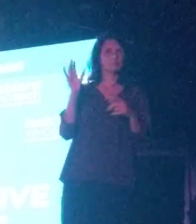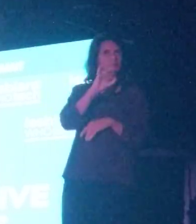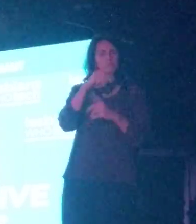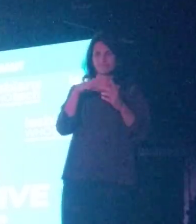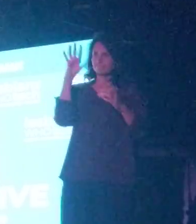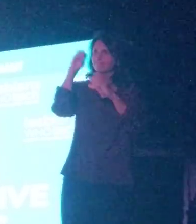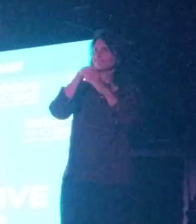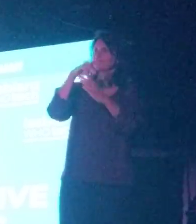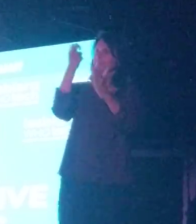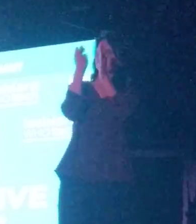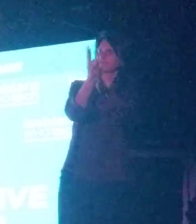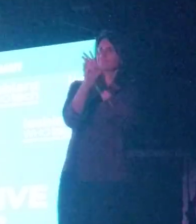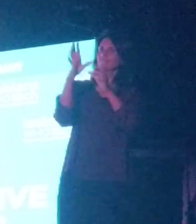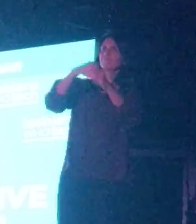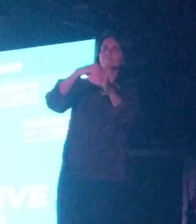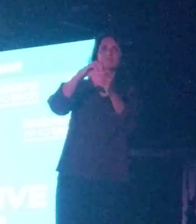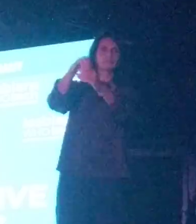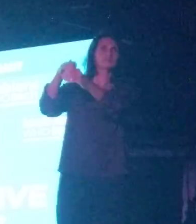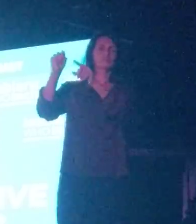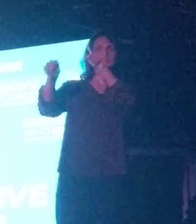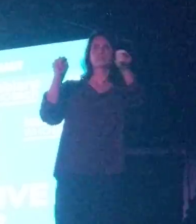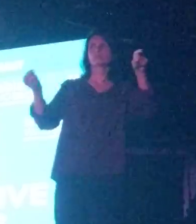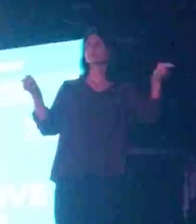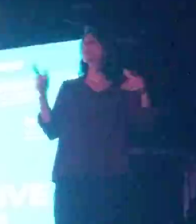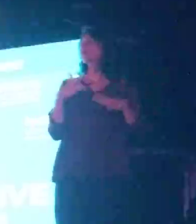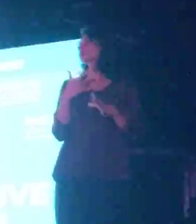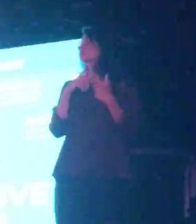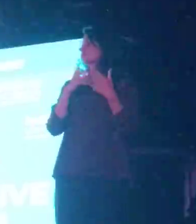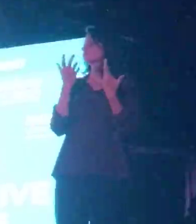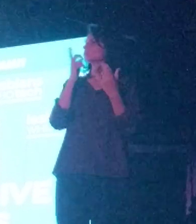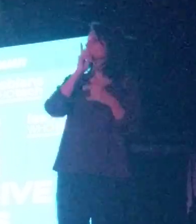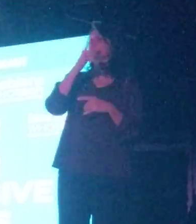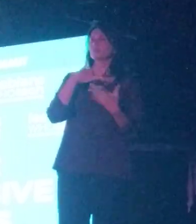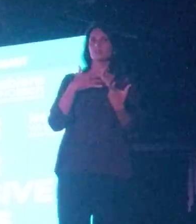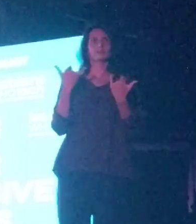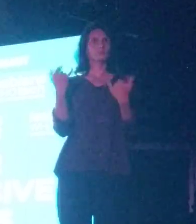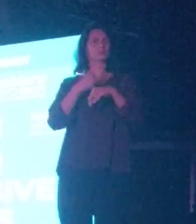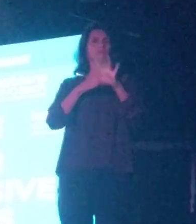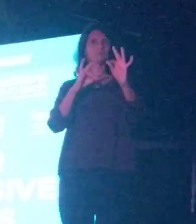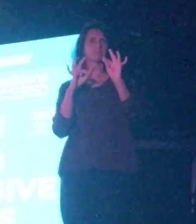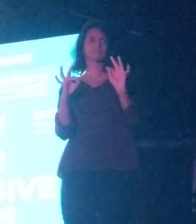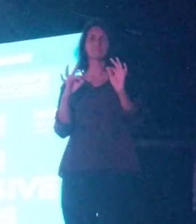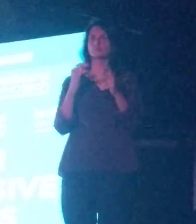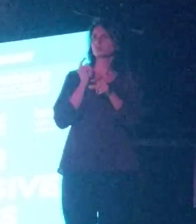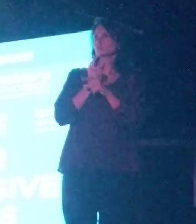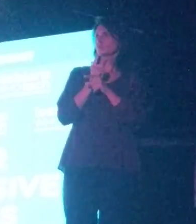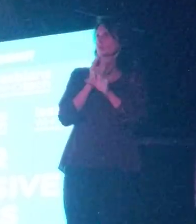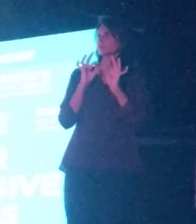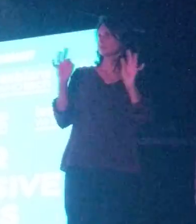the arena. It feels so right. It feels so good to see this kind